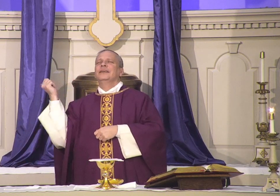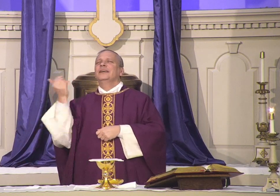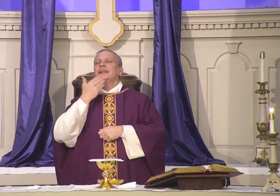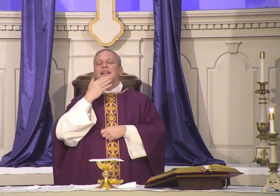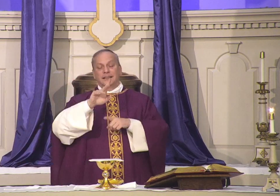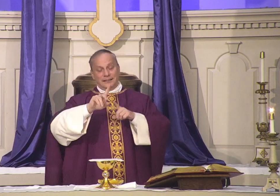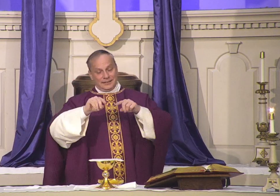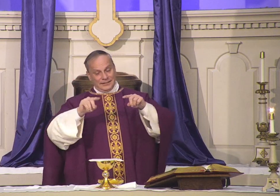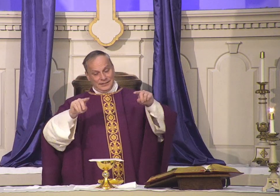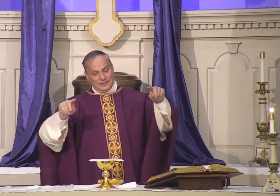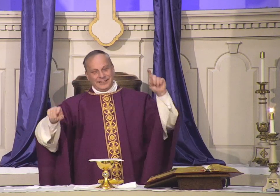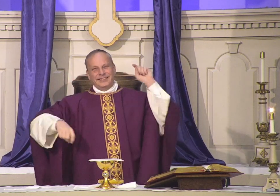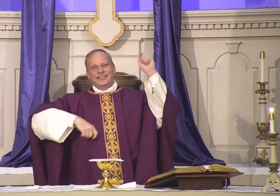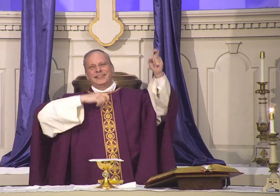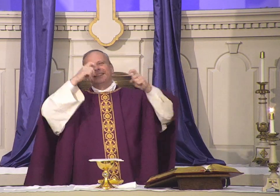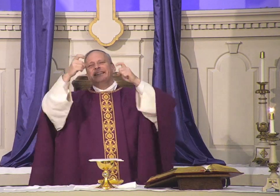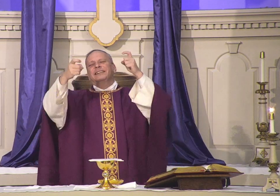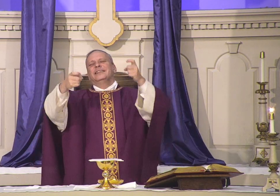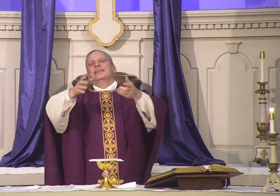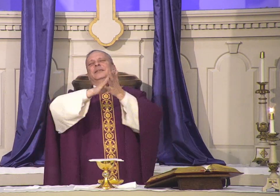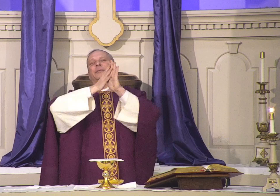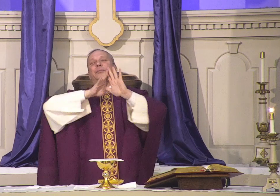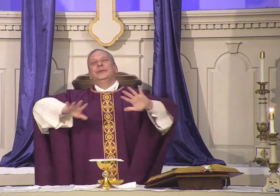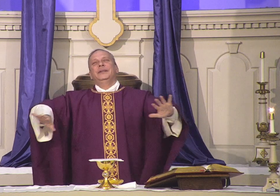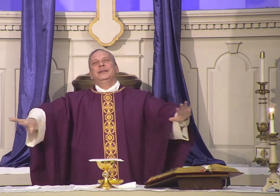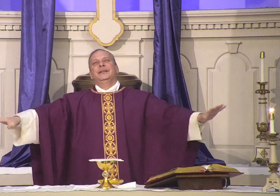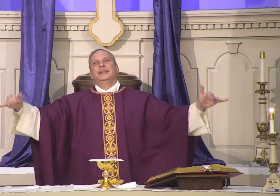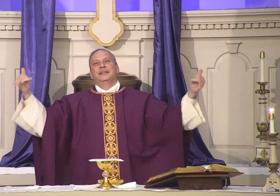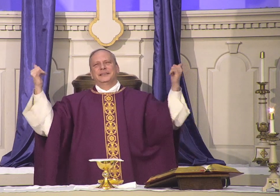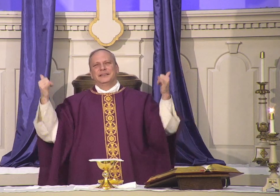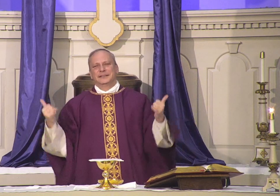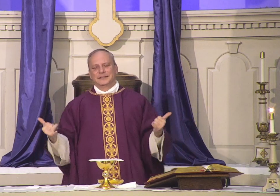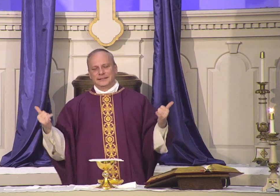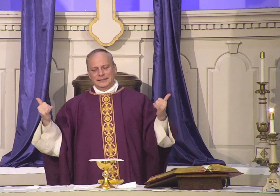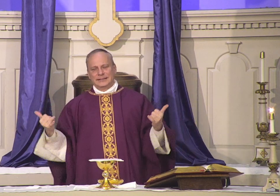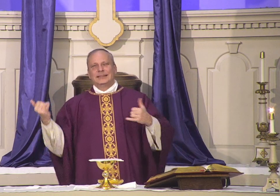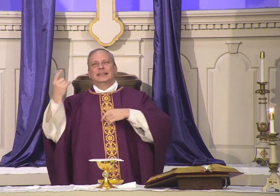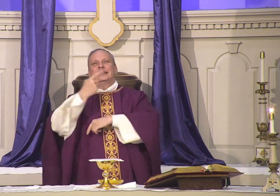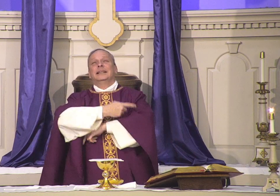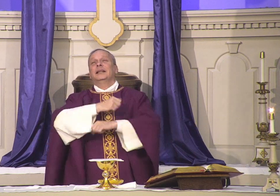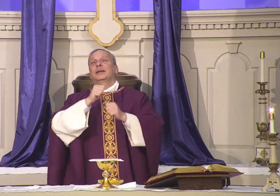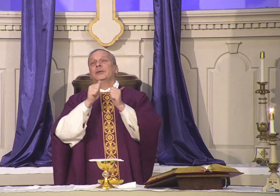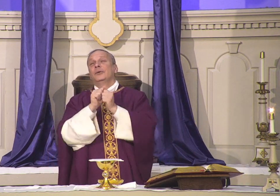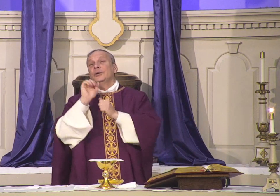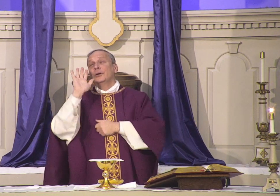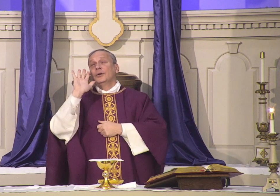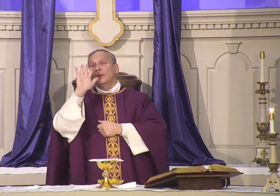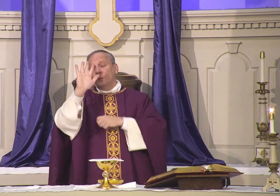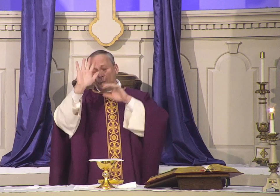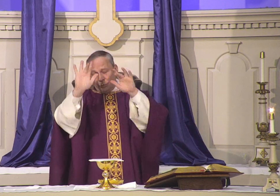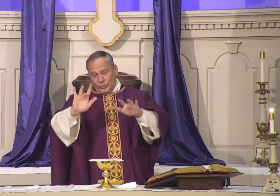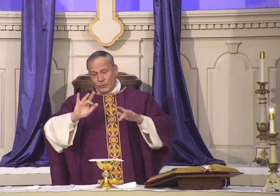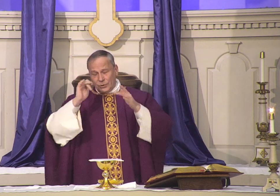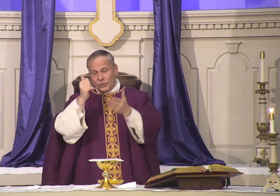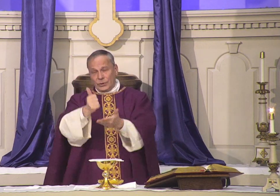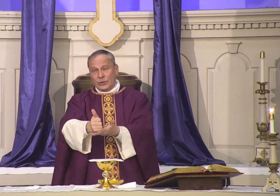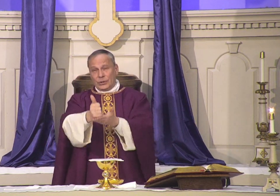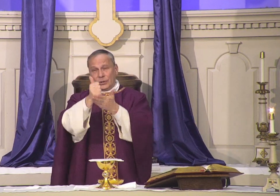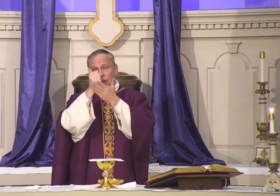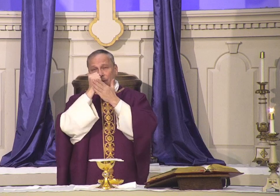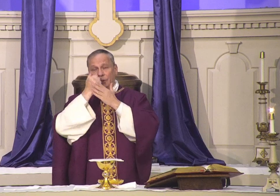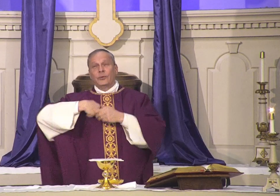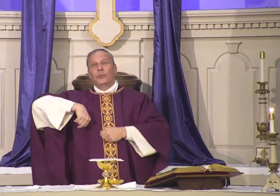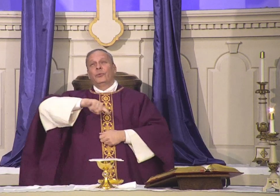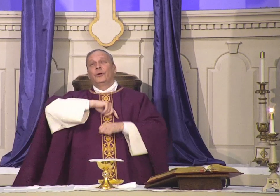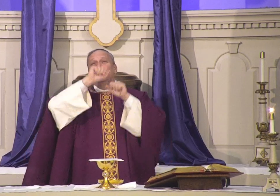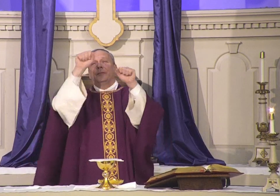Deliver us, Lord, we pray, from every evil. Graciously grant peace in our days, that by the help